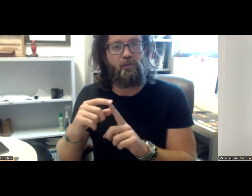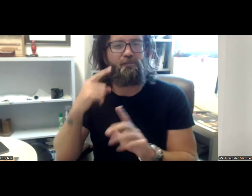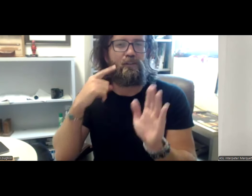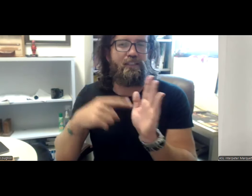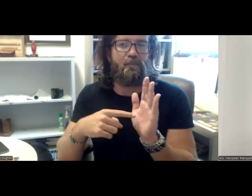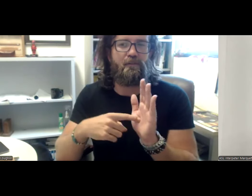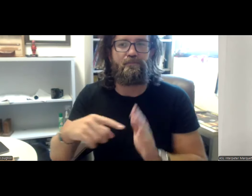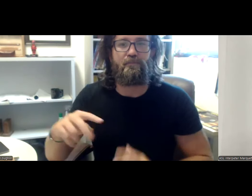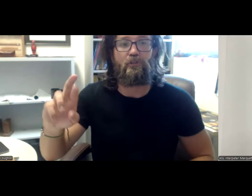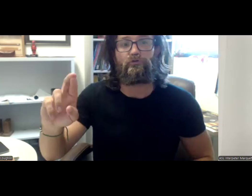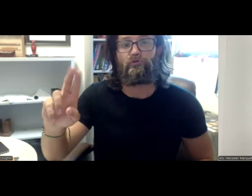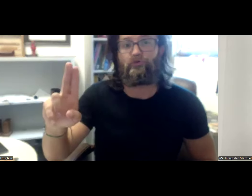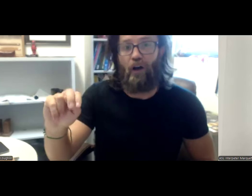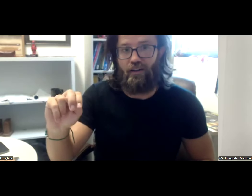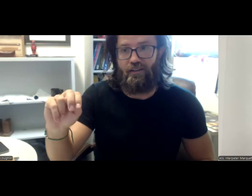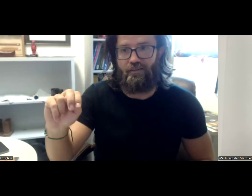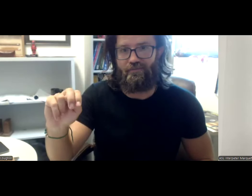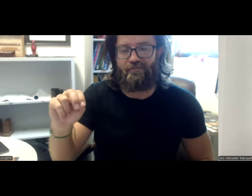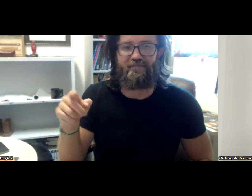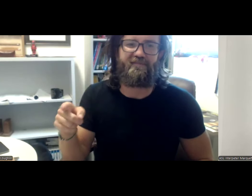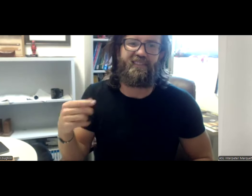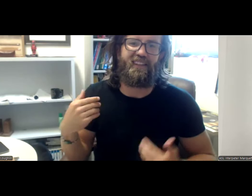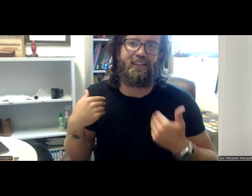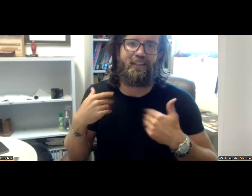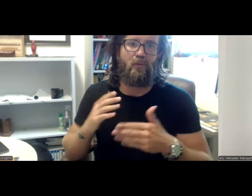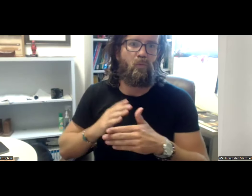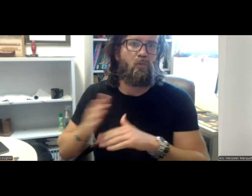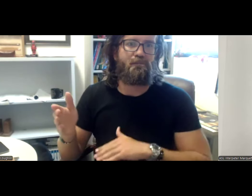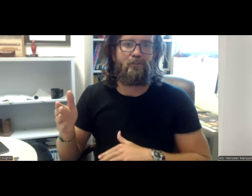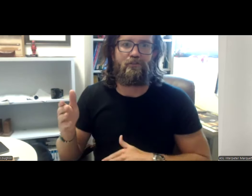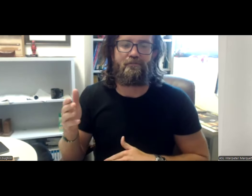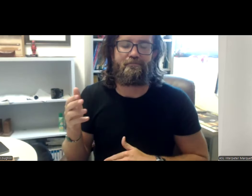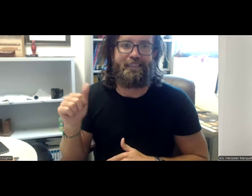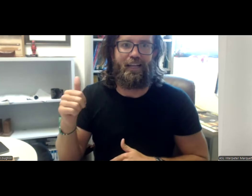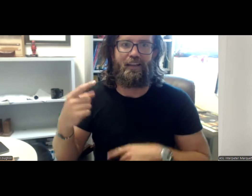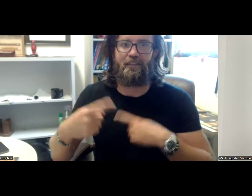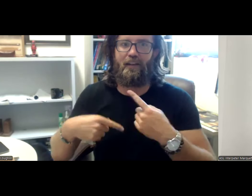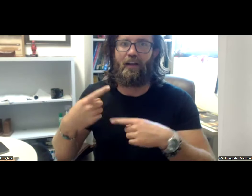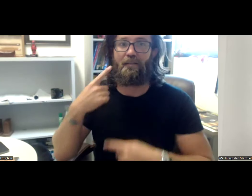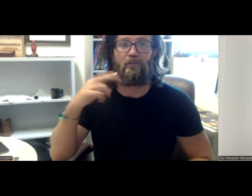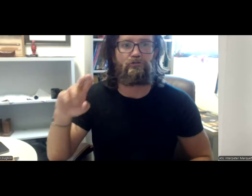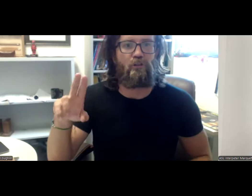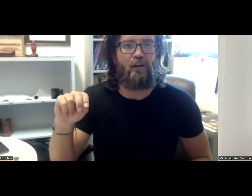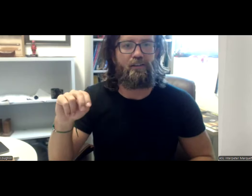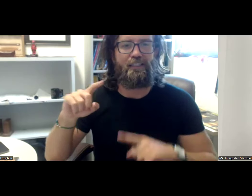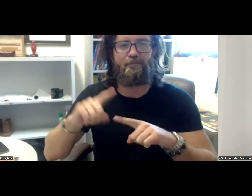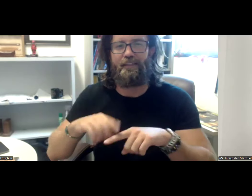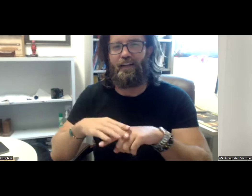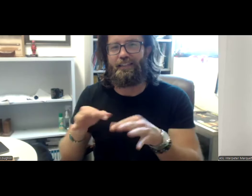for the multiple means that many words for one thing, like, run,